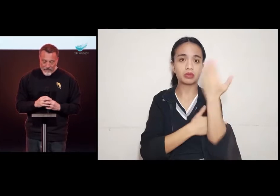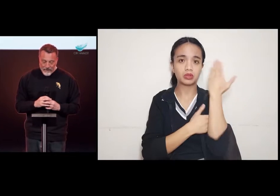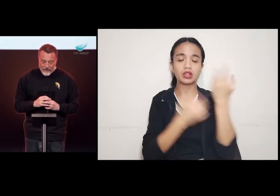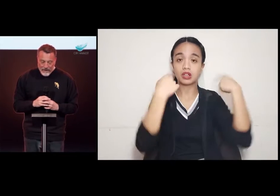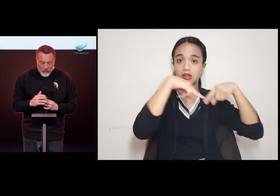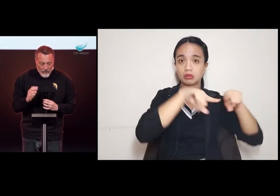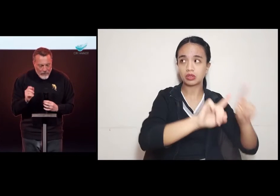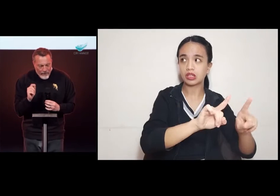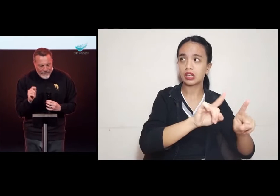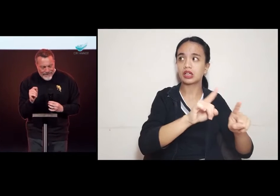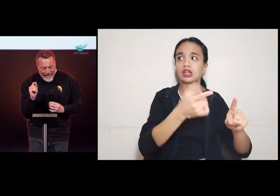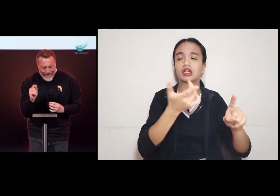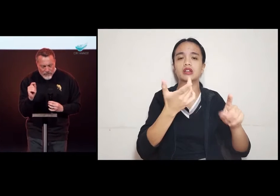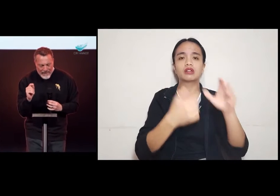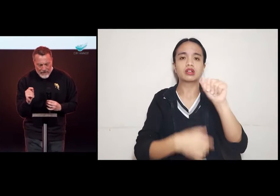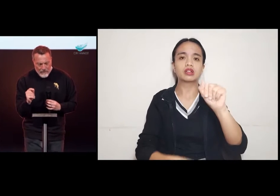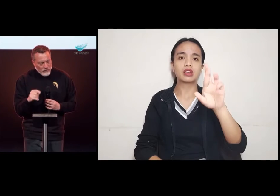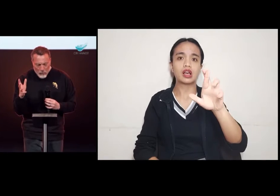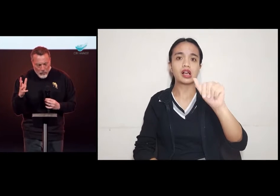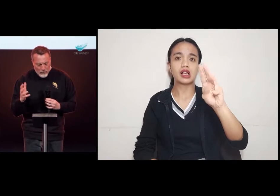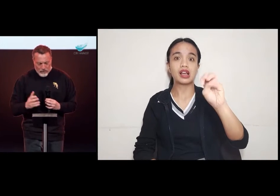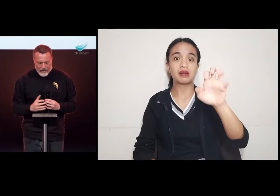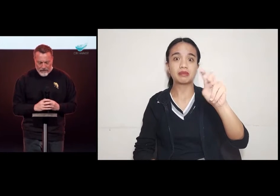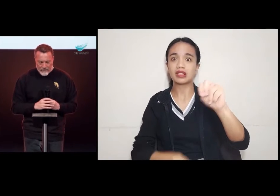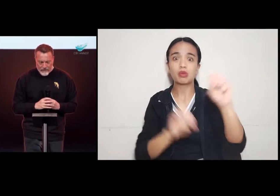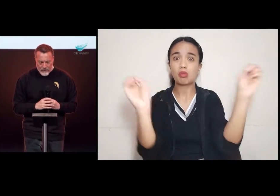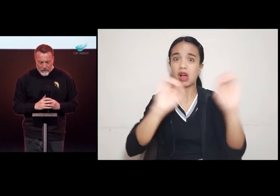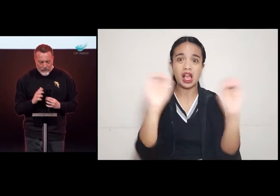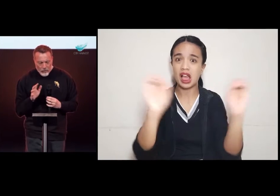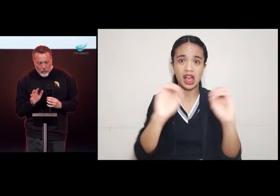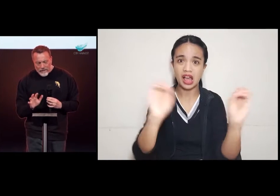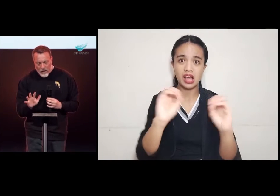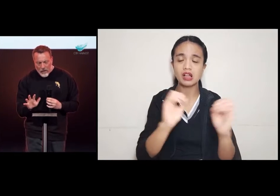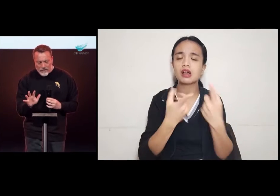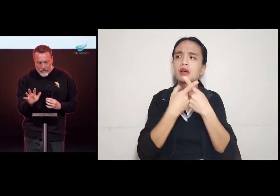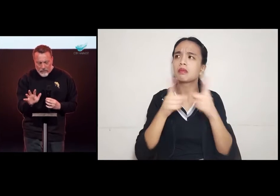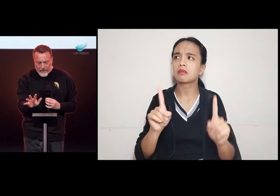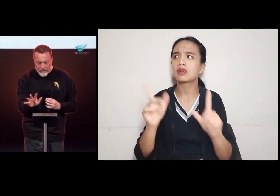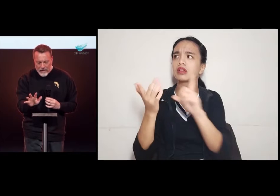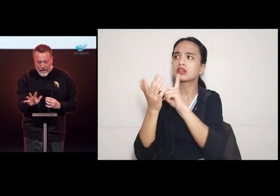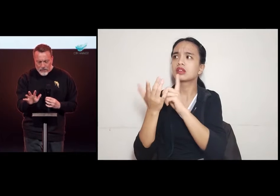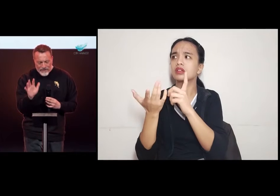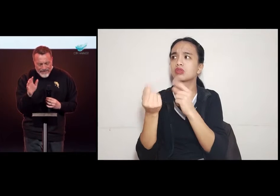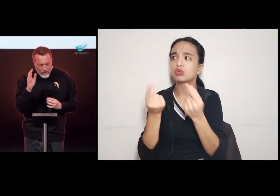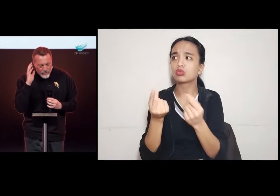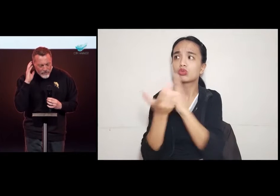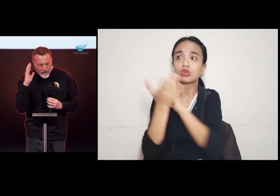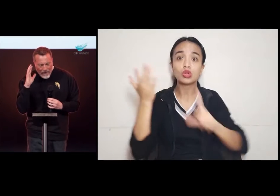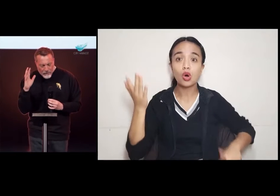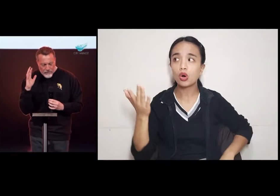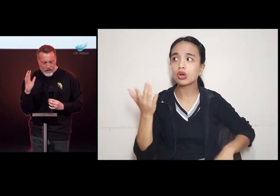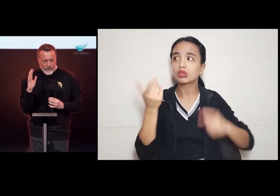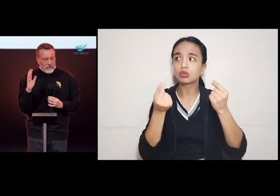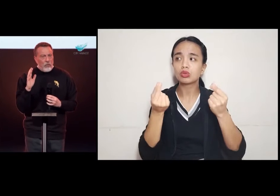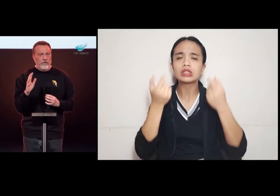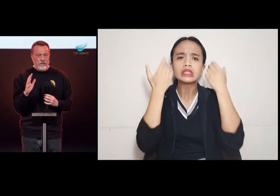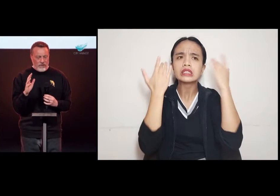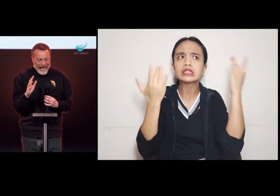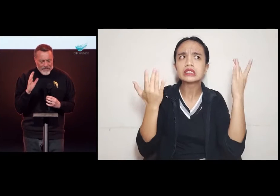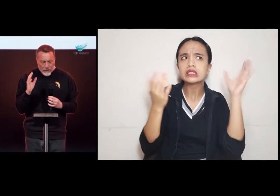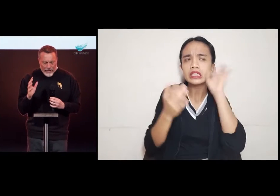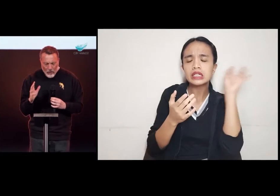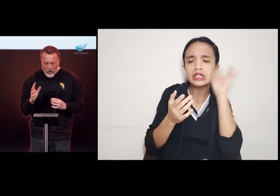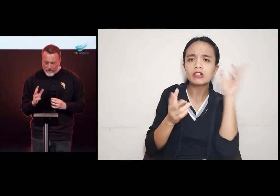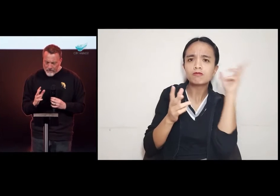Arameans. When they reached the edge of the camp, no one was there, for the Lord had caused the Arameans to hear the sound of chariots and